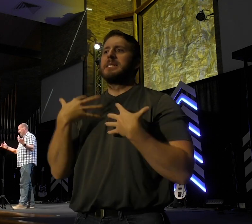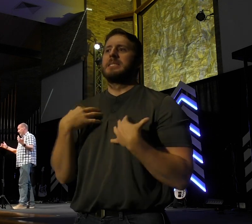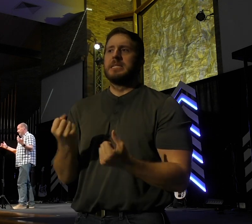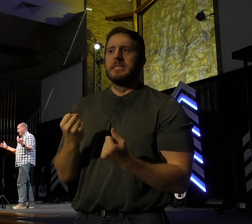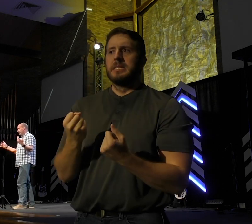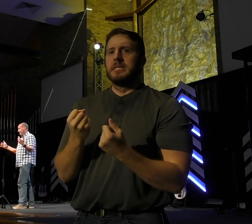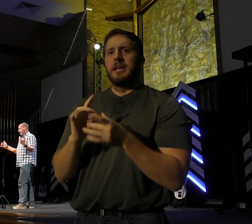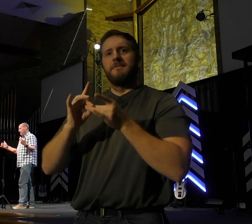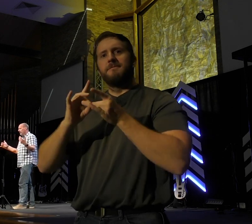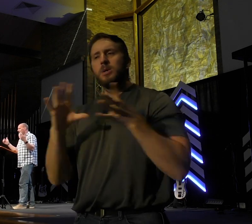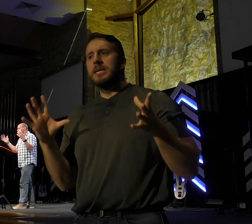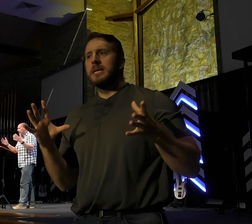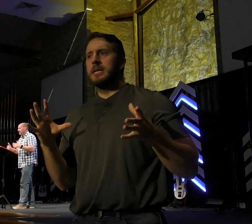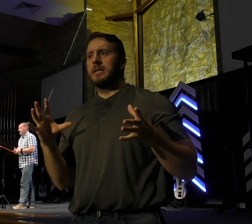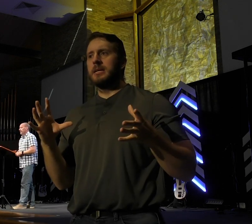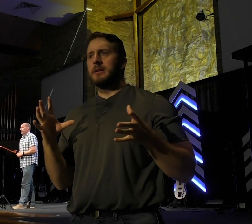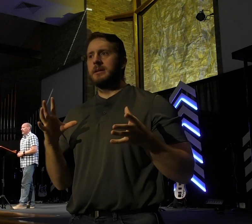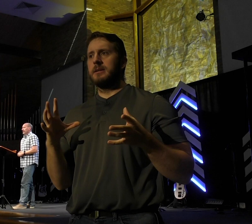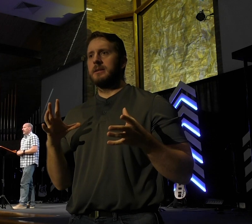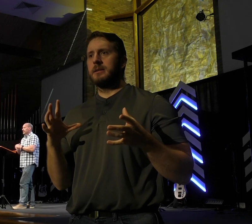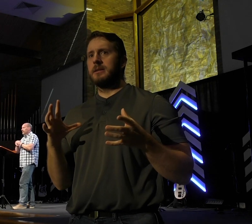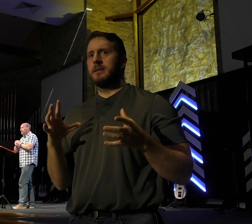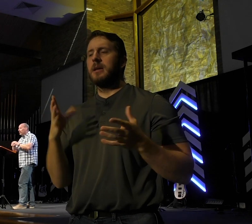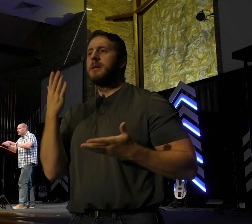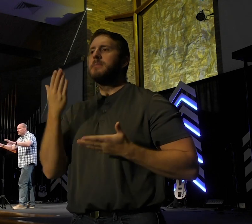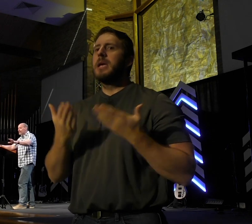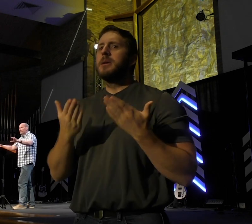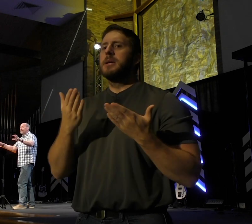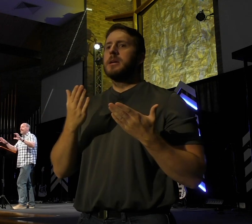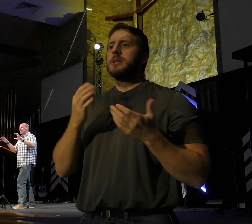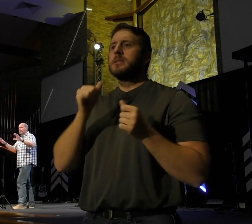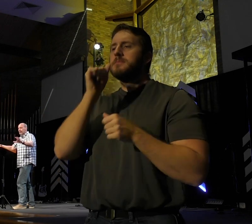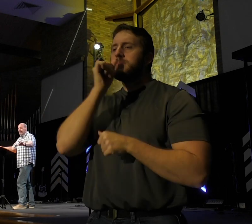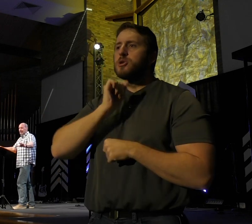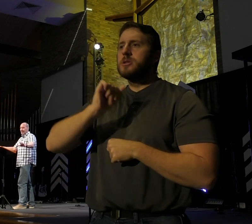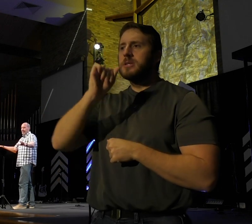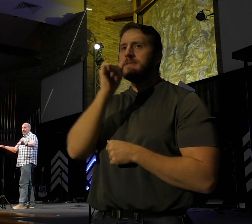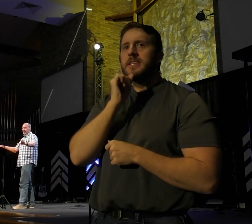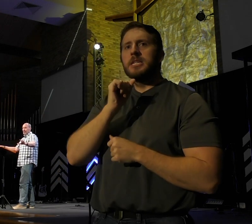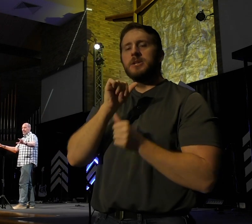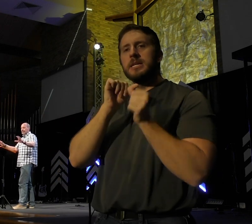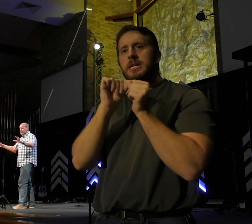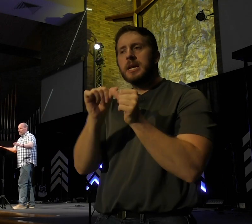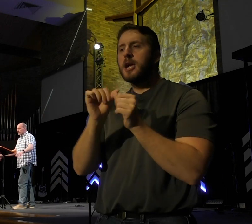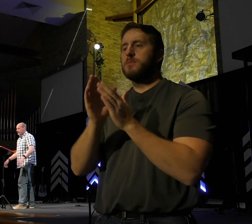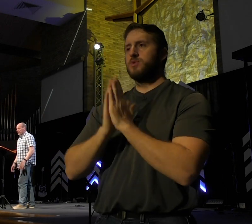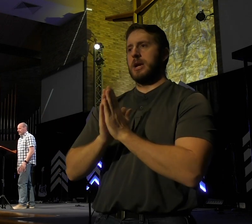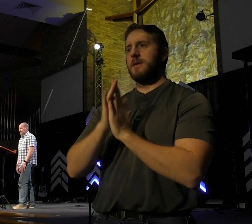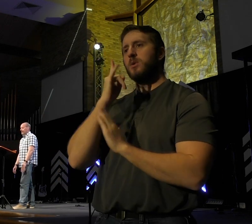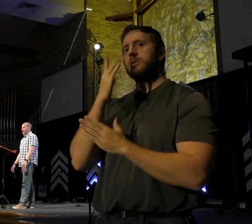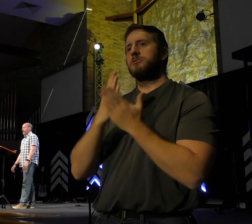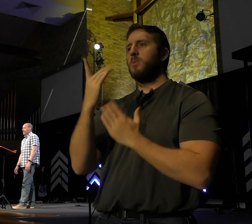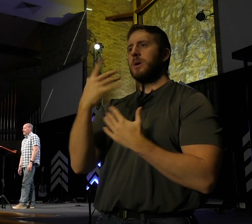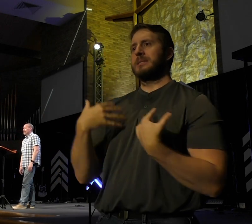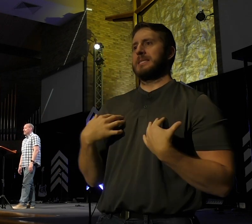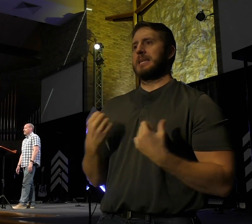freed from it. Maybe it's persevering in prayer for someone's